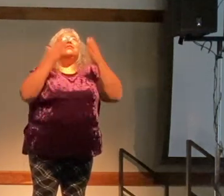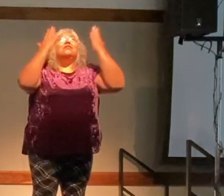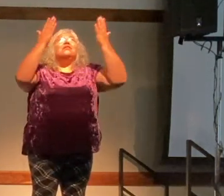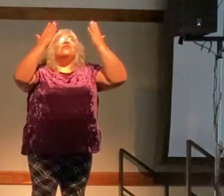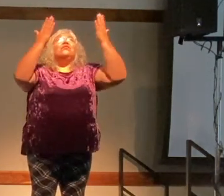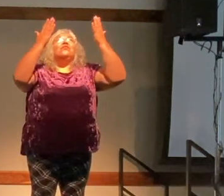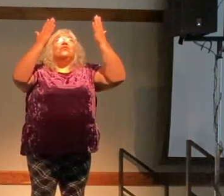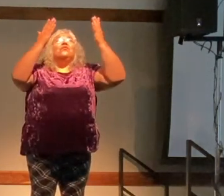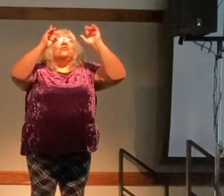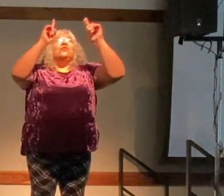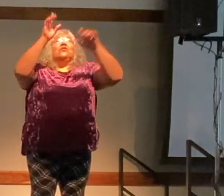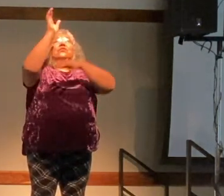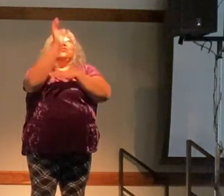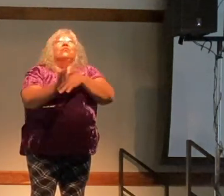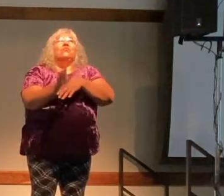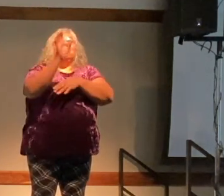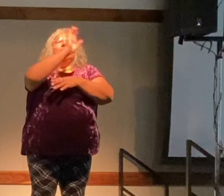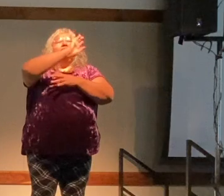to that cross